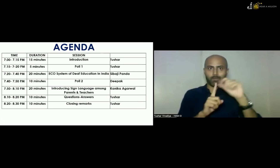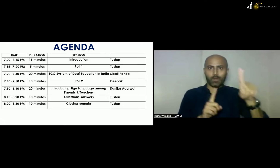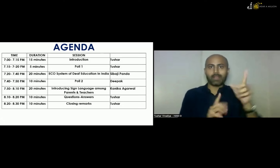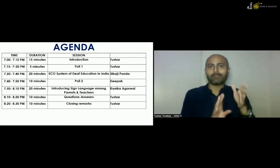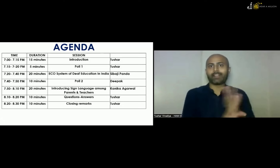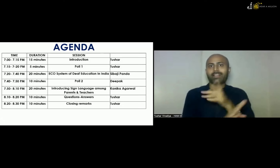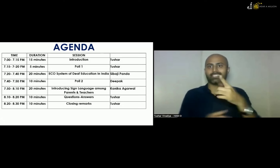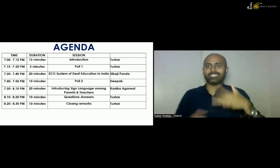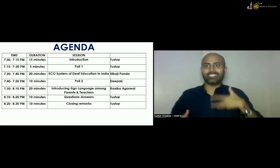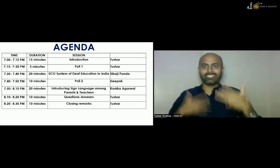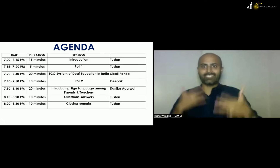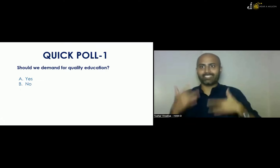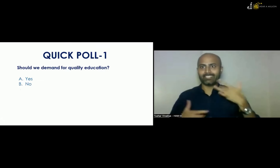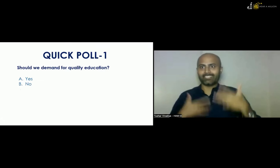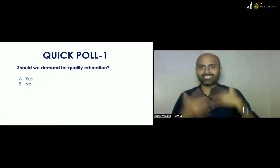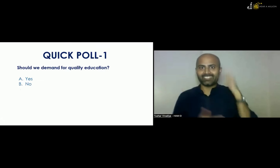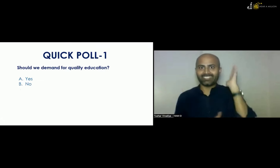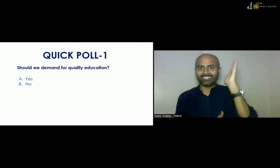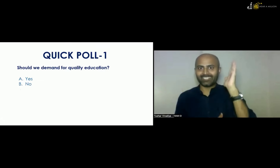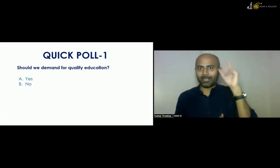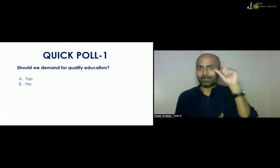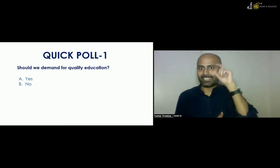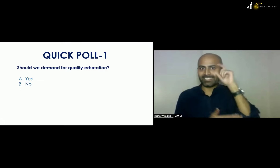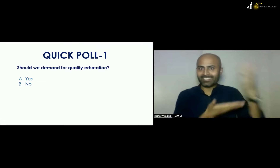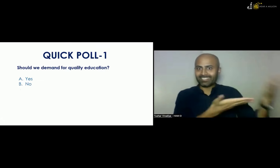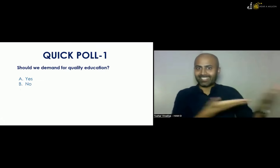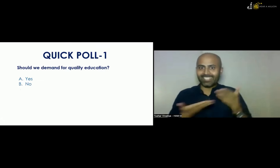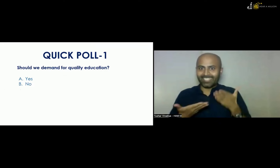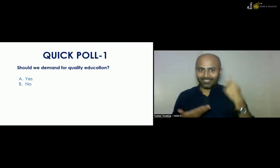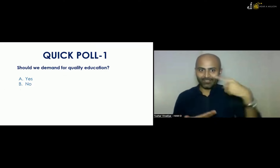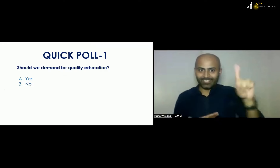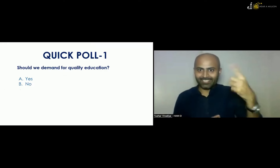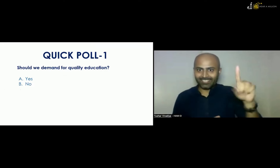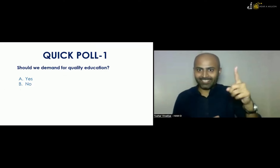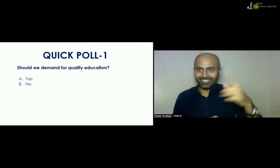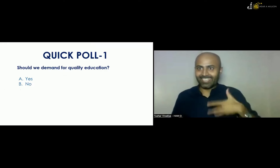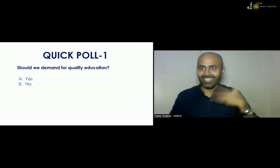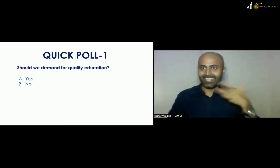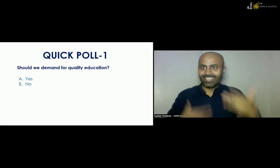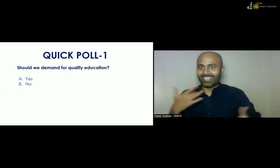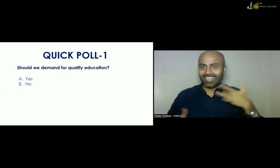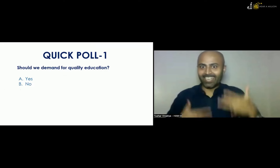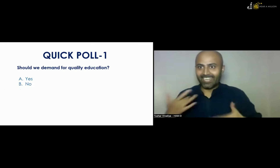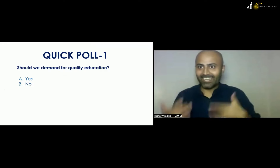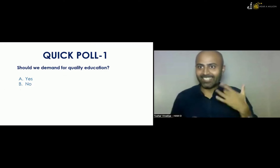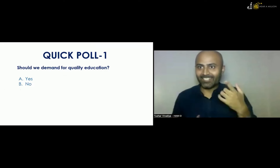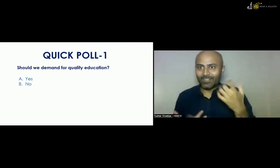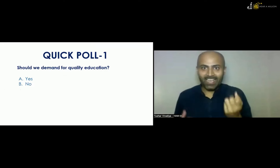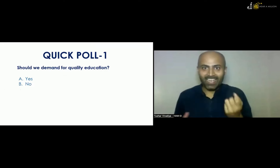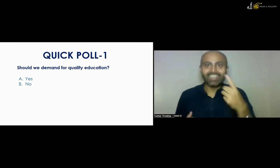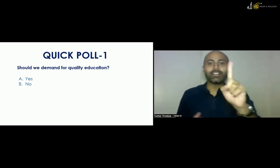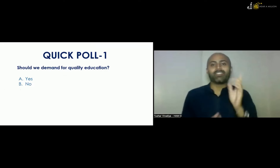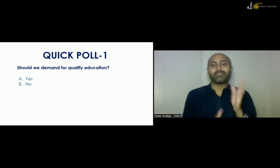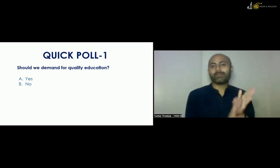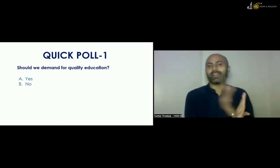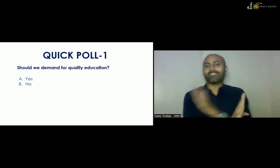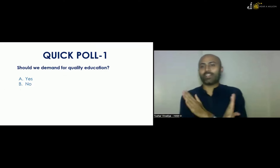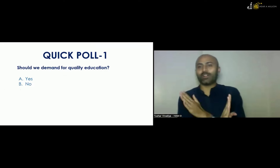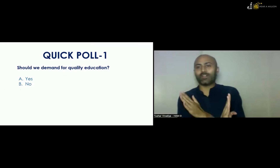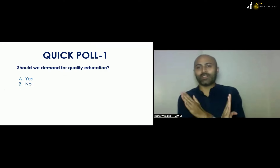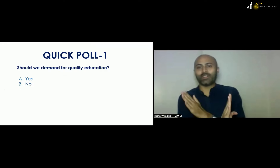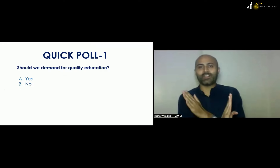I would like to tell everybody that, everybody they gets excited, and I think you would like to have